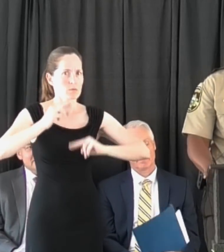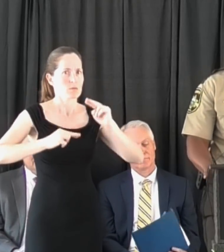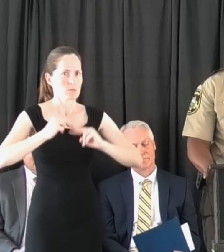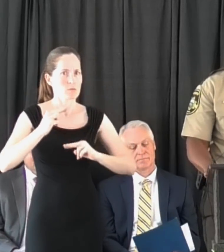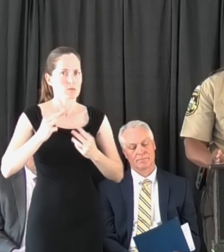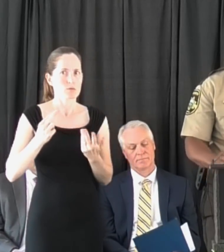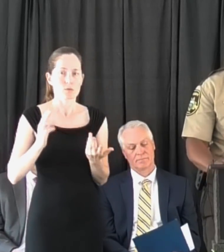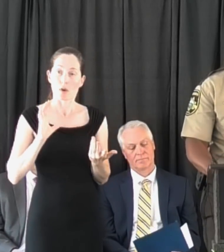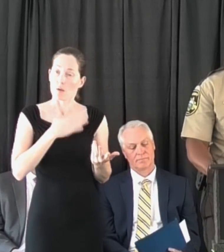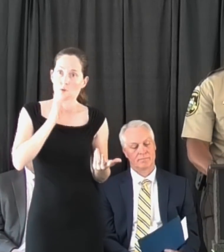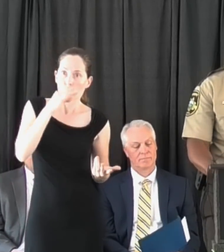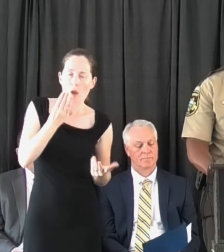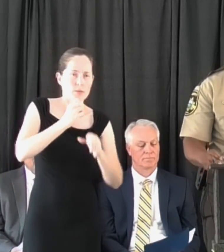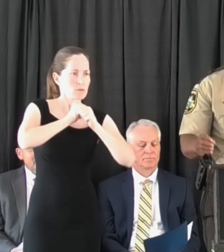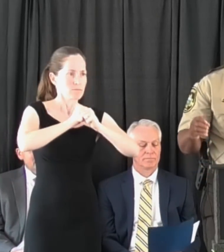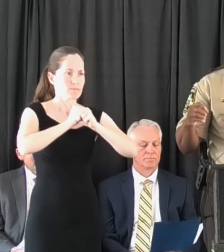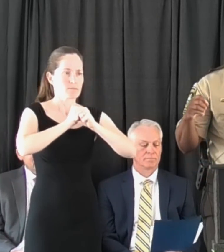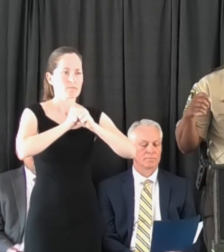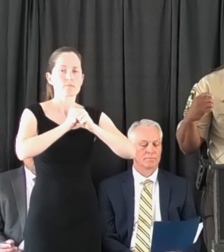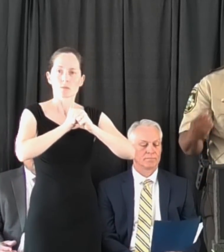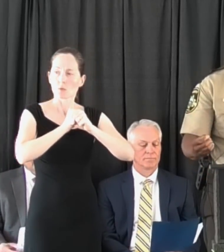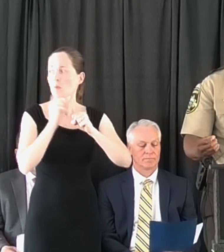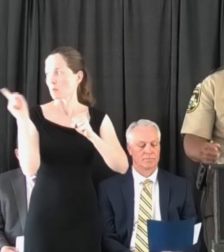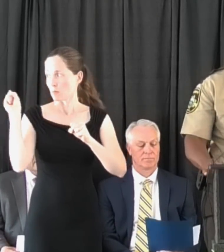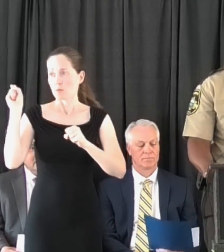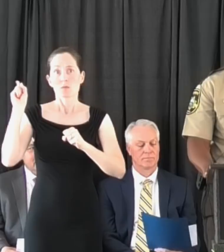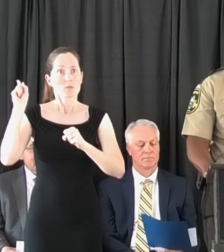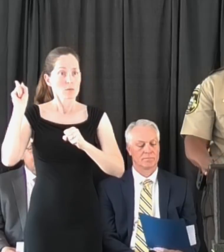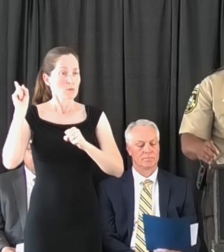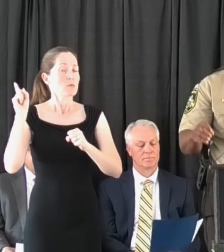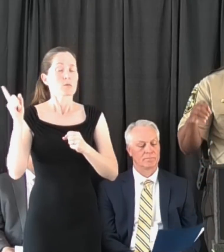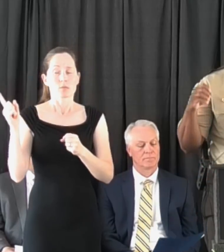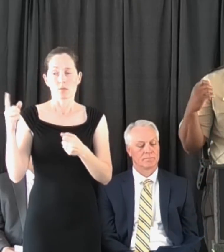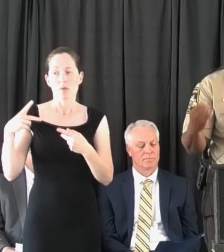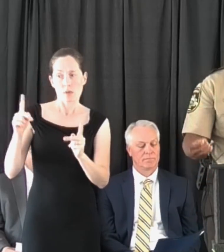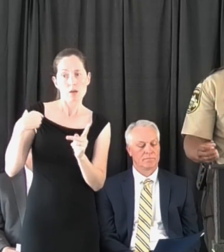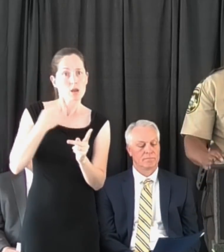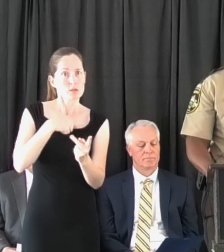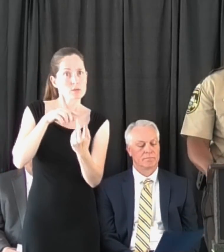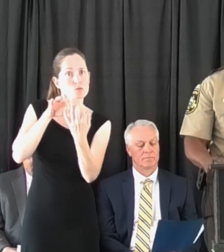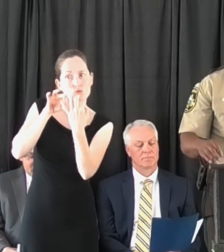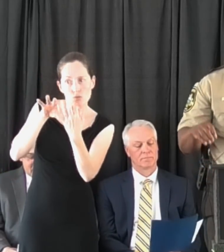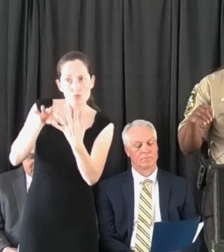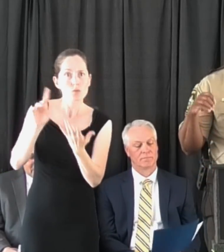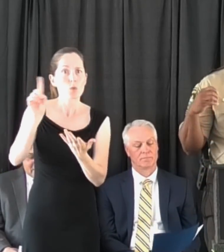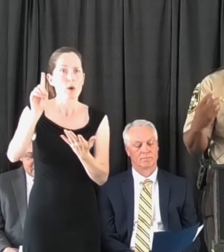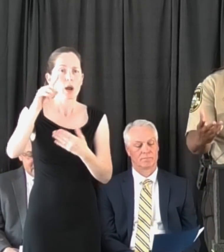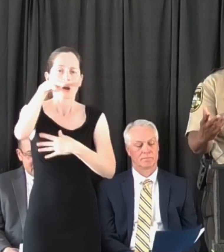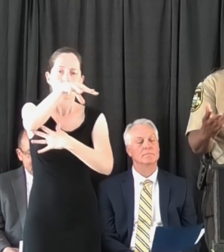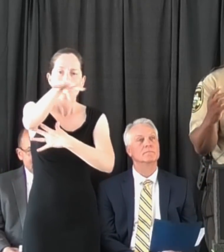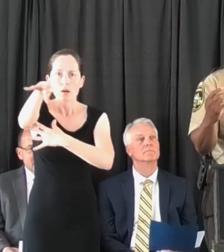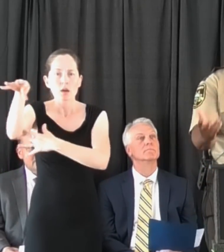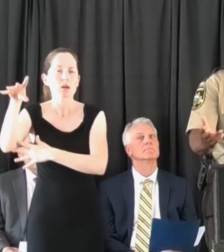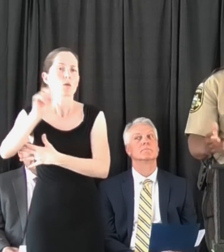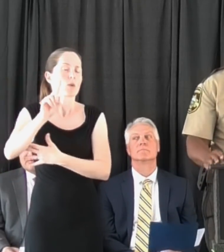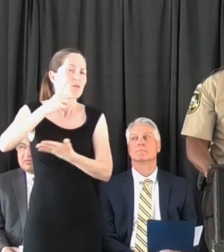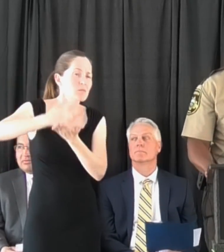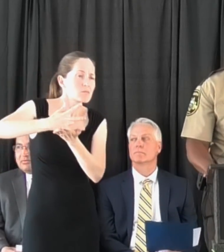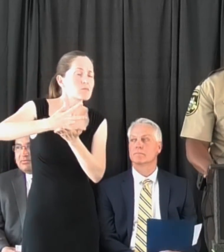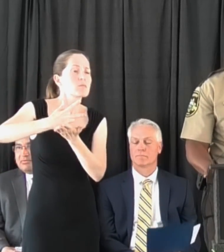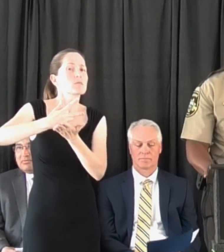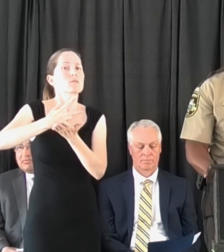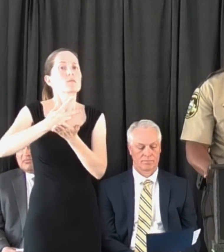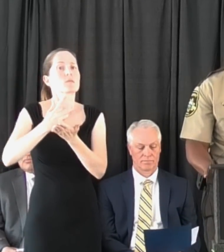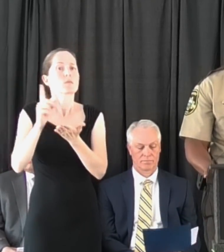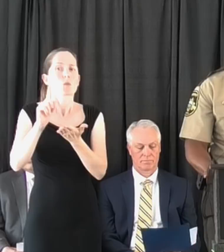is security, so they've allowed us to come in. We've had input on where the cameras are gonna go, to where you park, to where you are able to go in